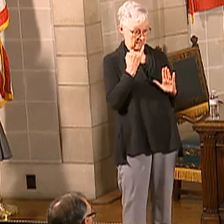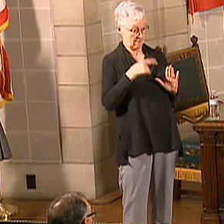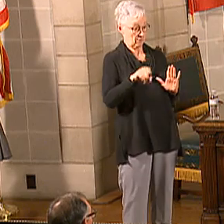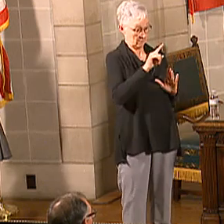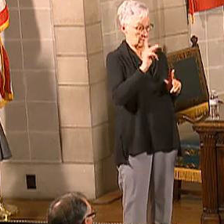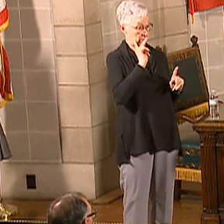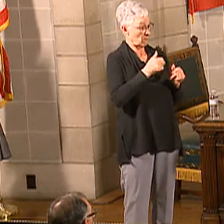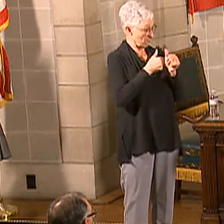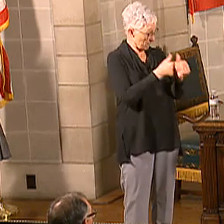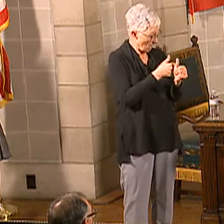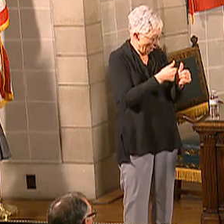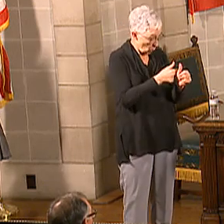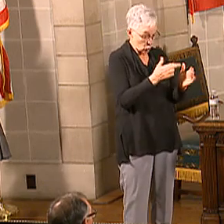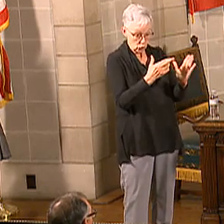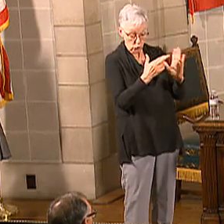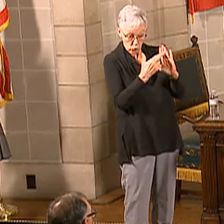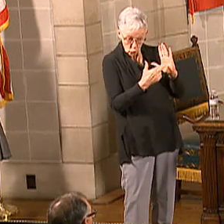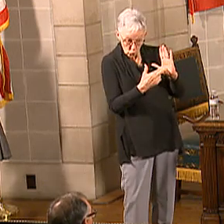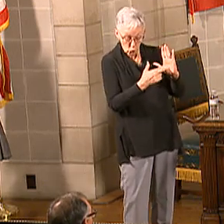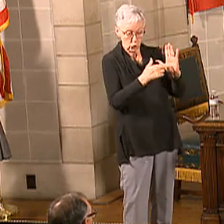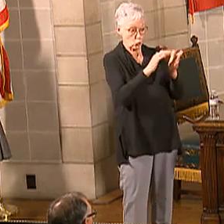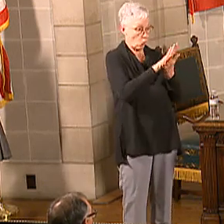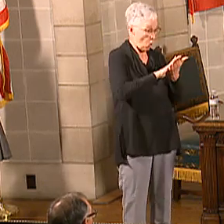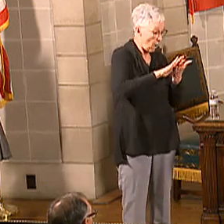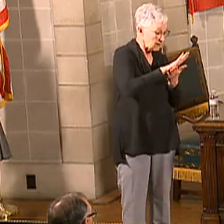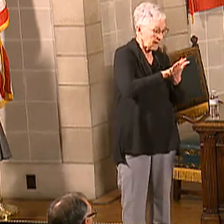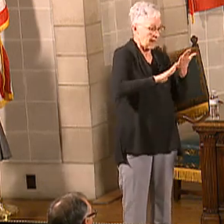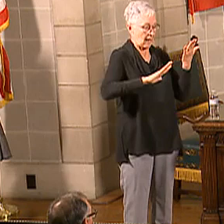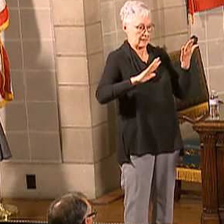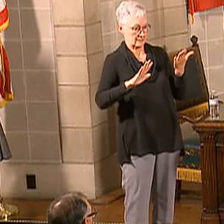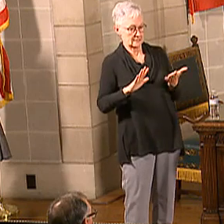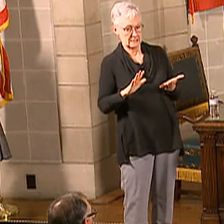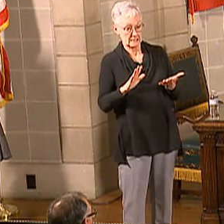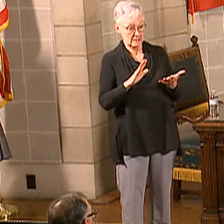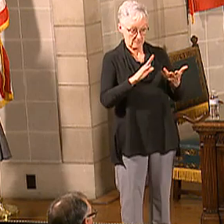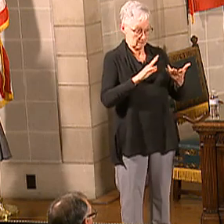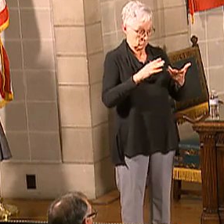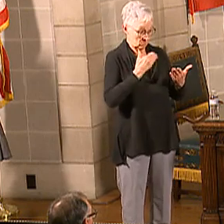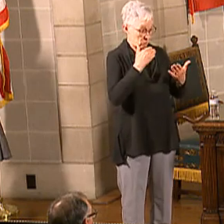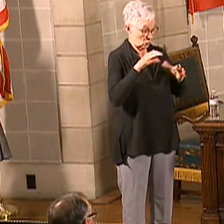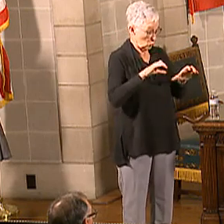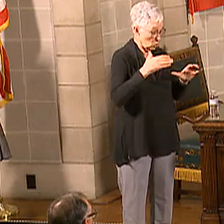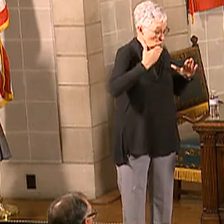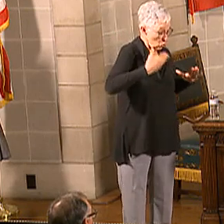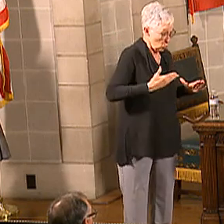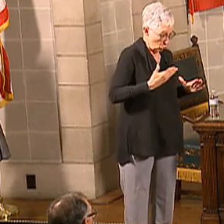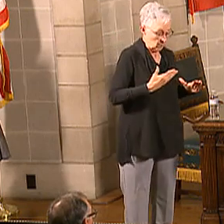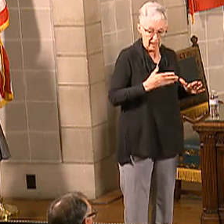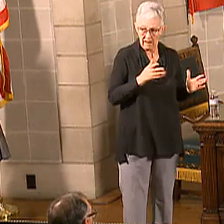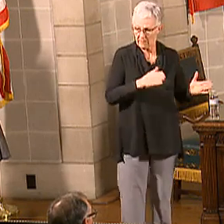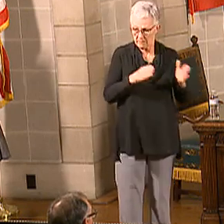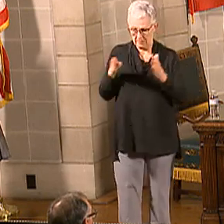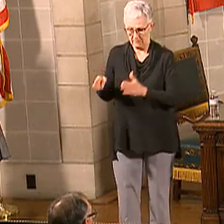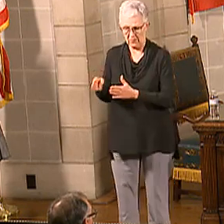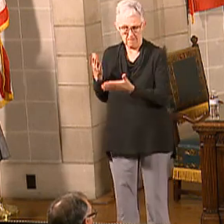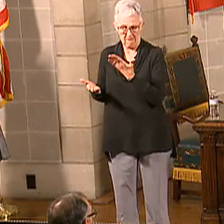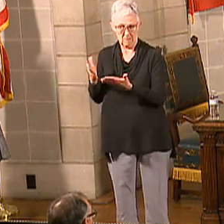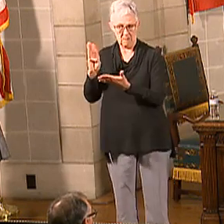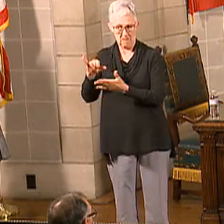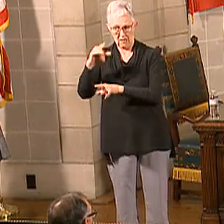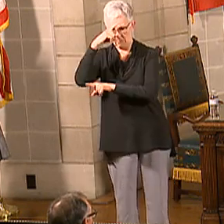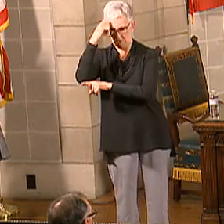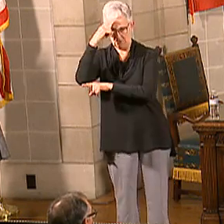you following that 10-person rule? How often you're washing your hands? Kind of like to John Cook's quote, right? If you want to see football, start practicing that stuff